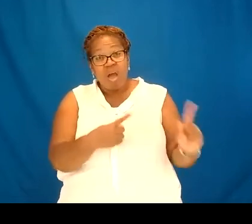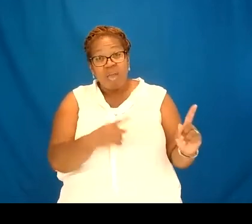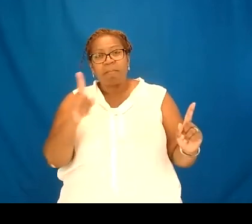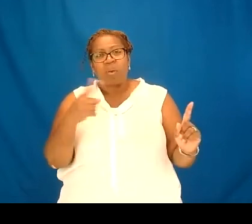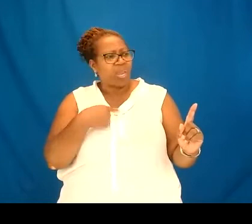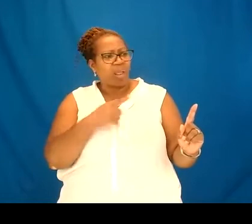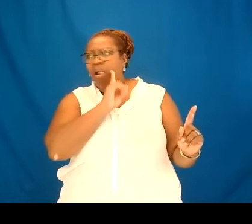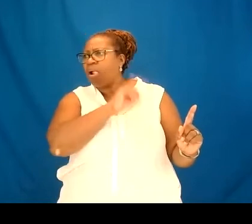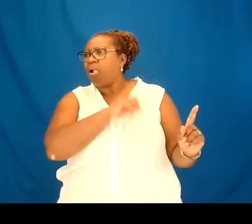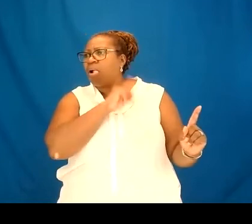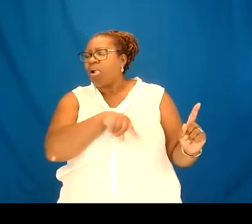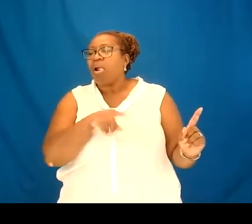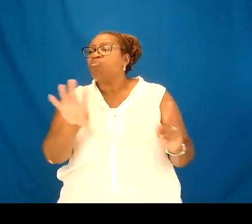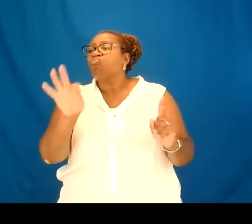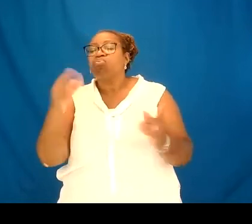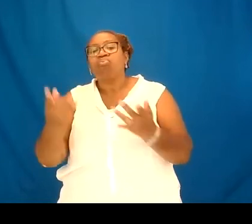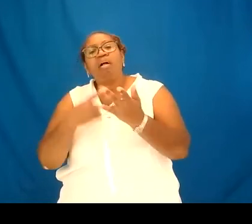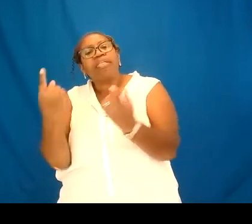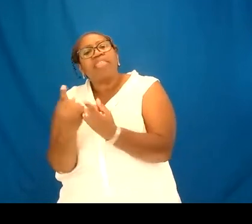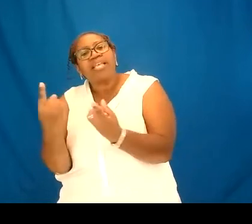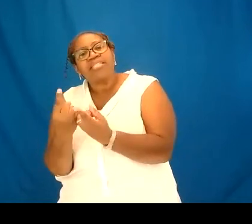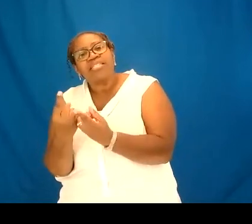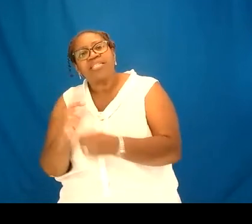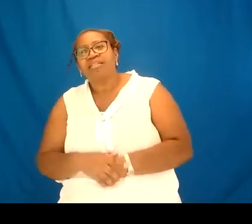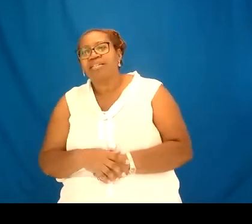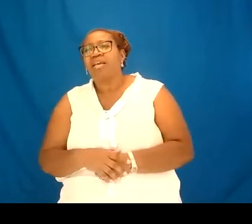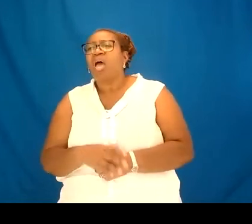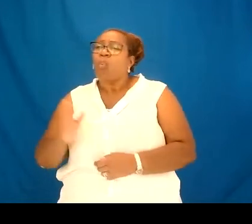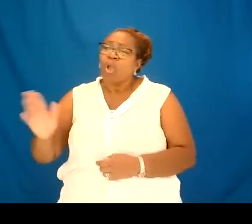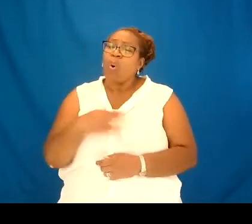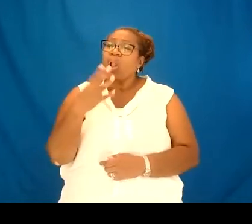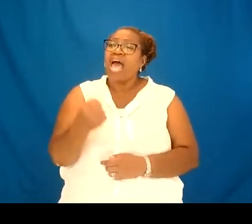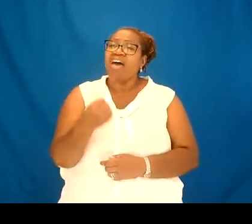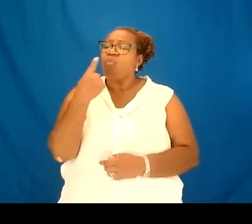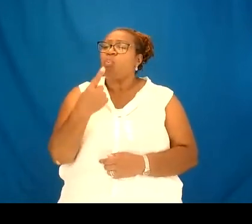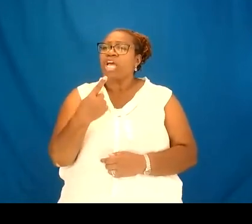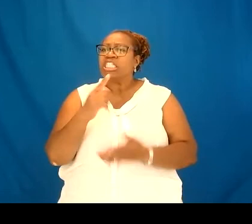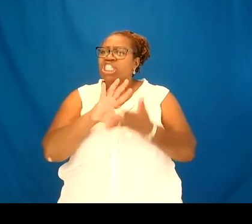a Jesus-shaped hole in all of us that, of course, only Jesus can fill.